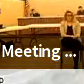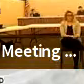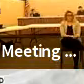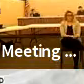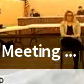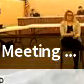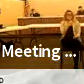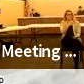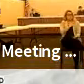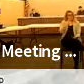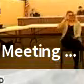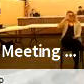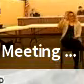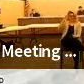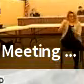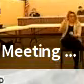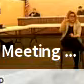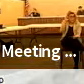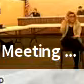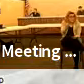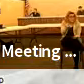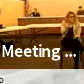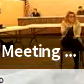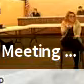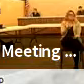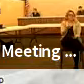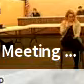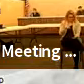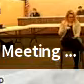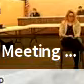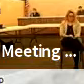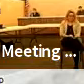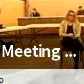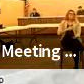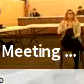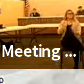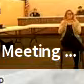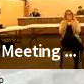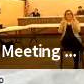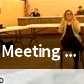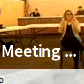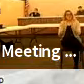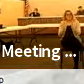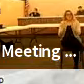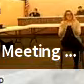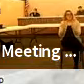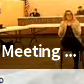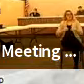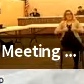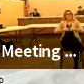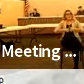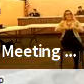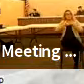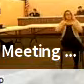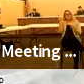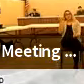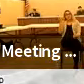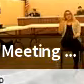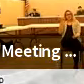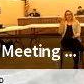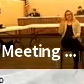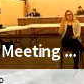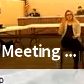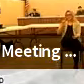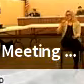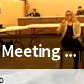Hello, can you hear me? You can. My house is 18 Mickens Bend, so we are literally